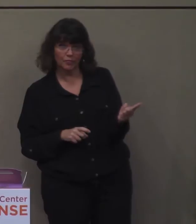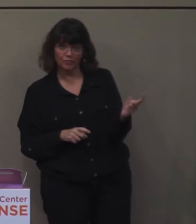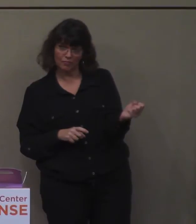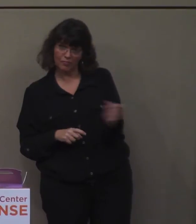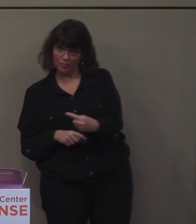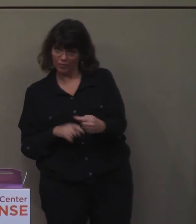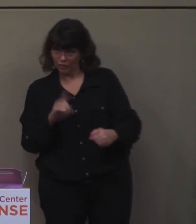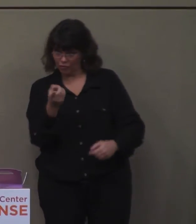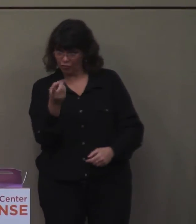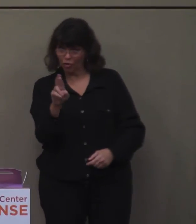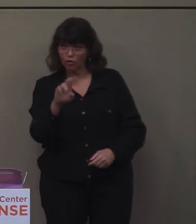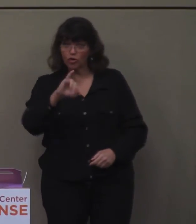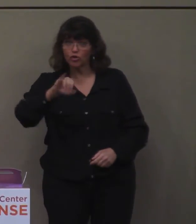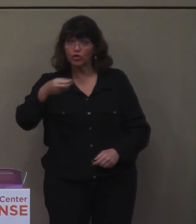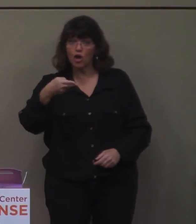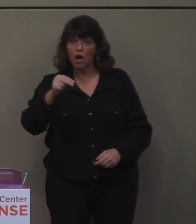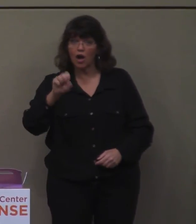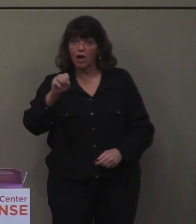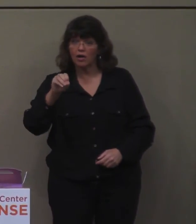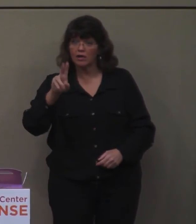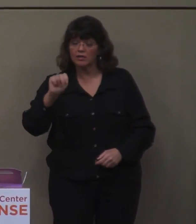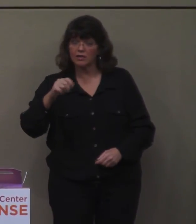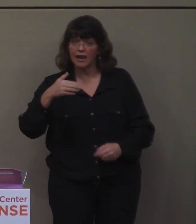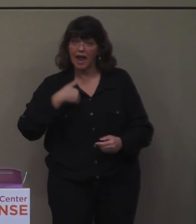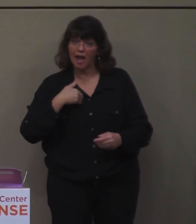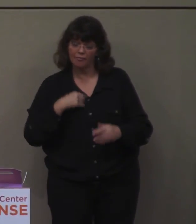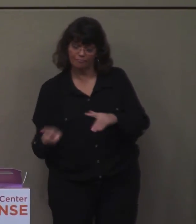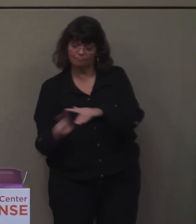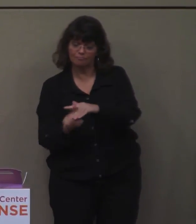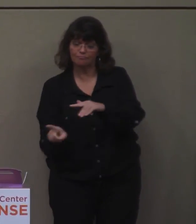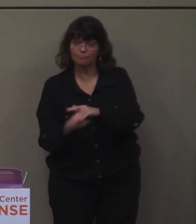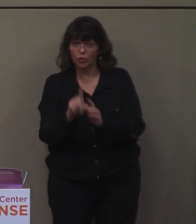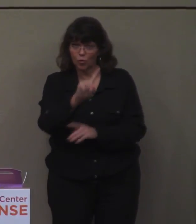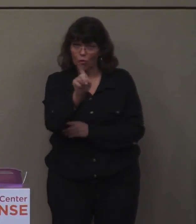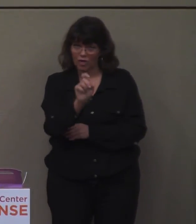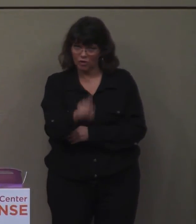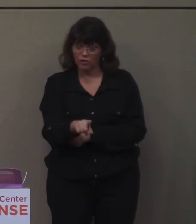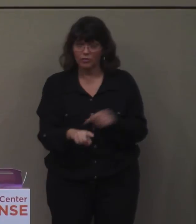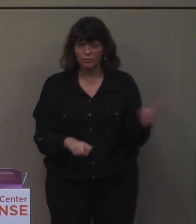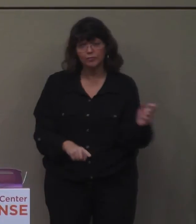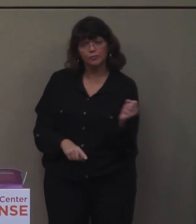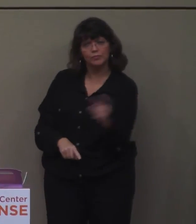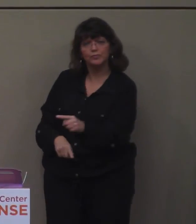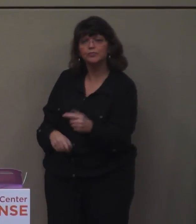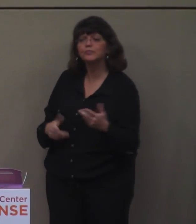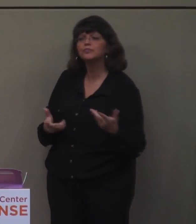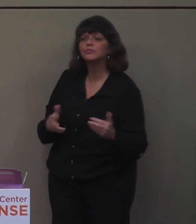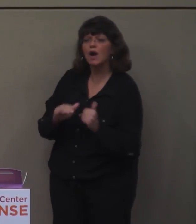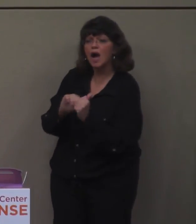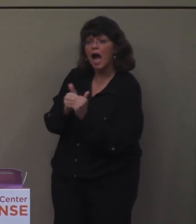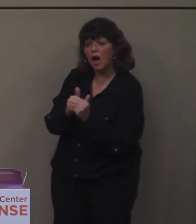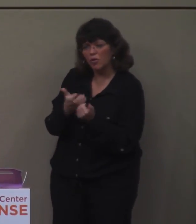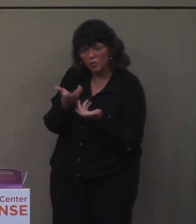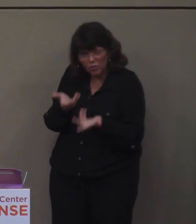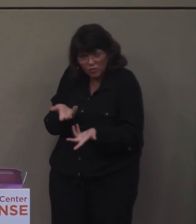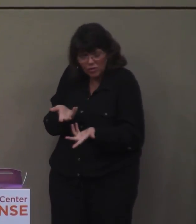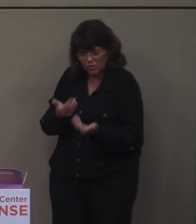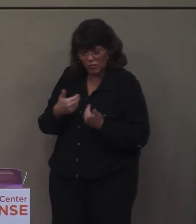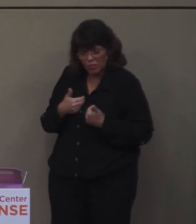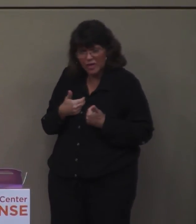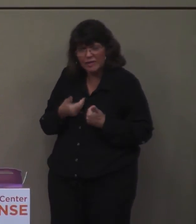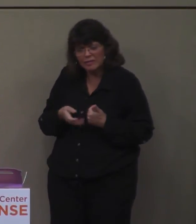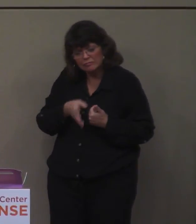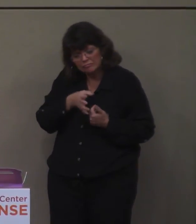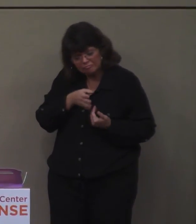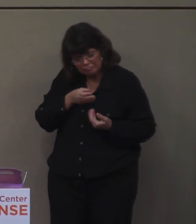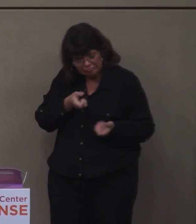at home watching our Facebook Live here. One of the questions we're getting is, how do you speak to young children about this? As a parent, a lot of parents